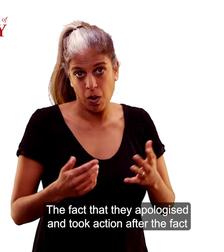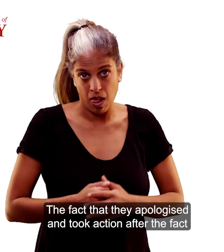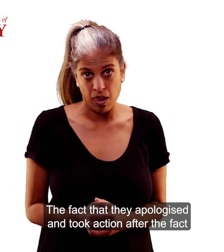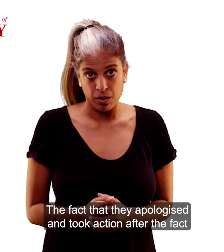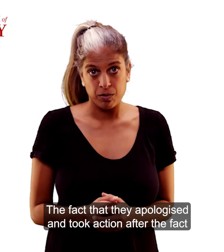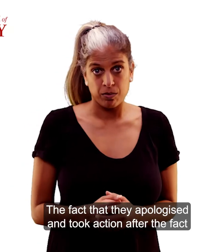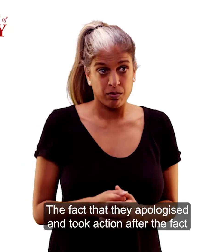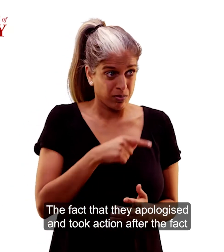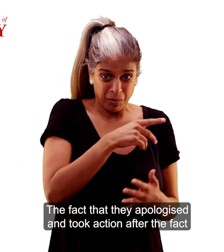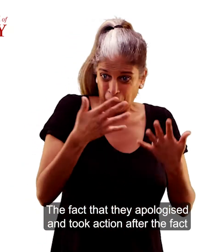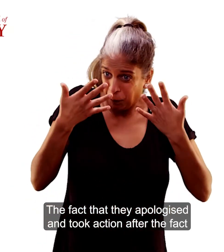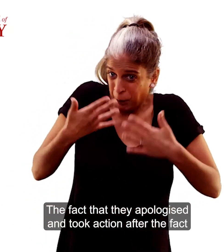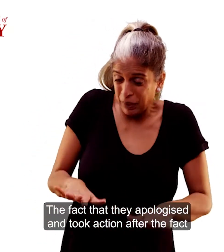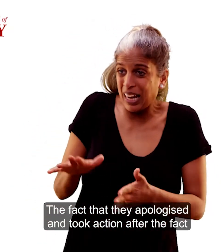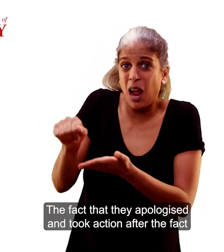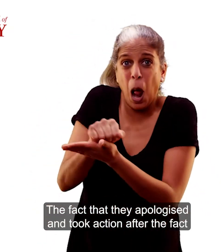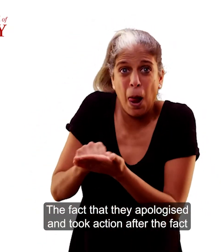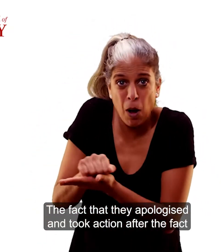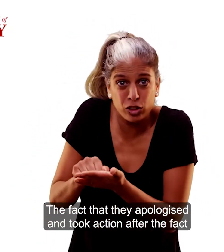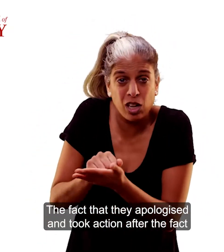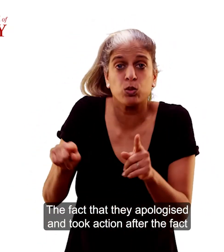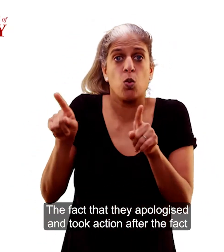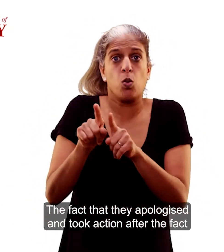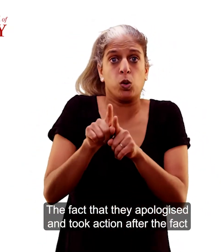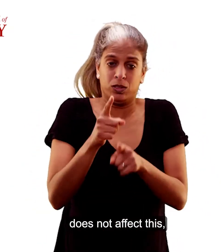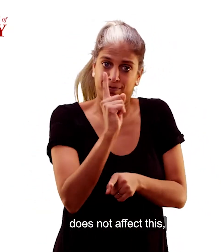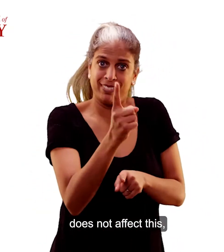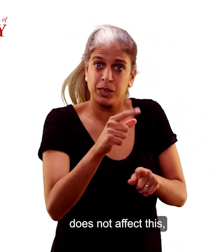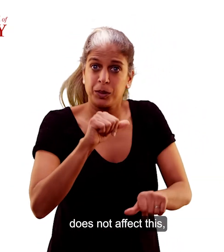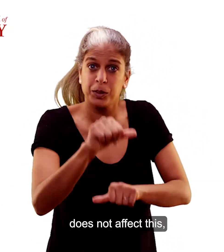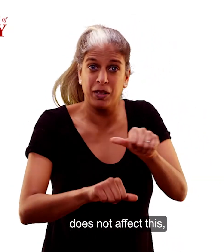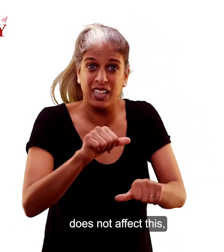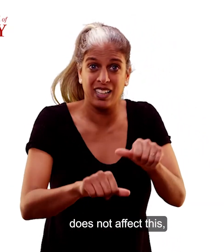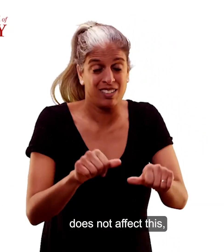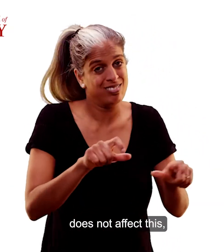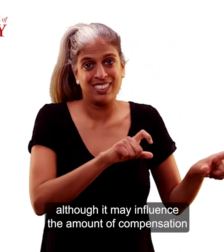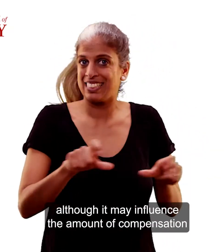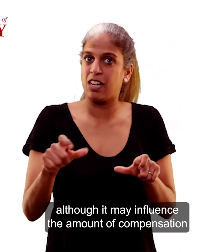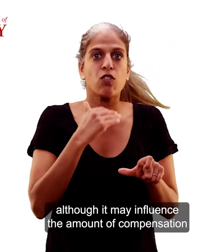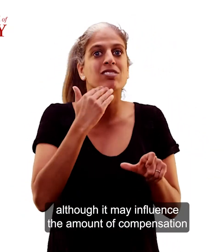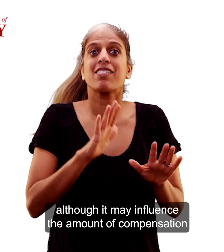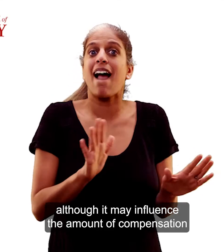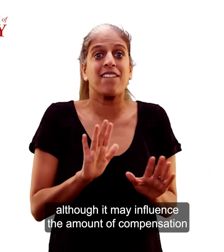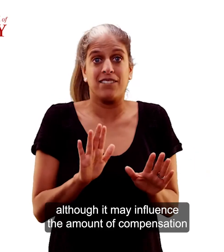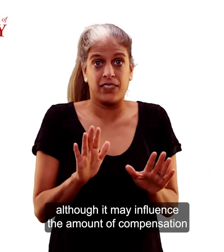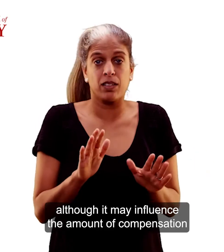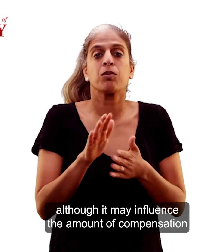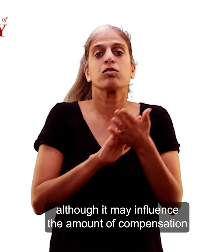The fact that they apologised and took action after the fact does not affect this, although it may influence the amount